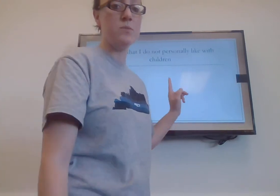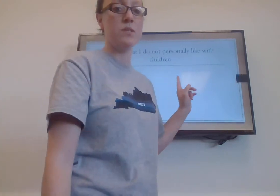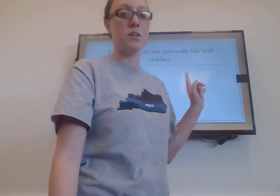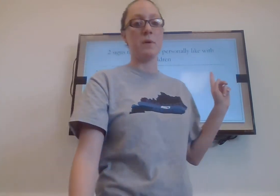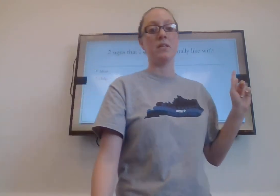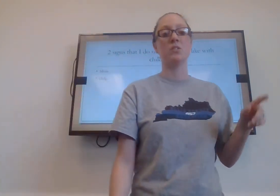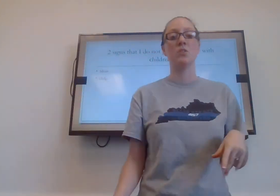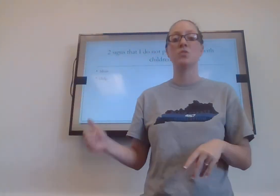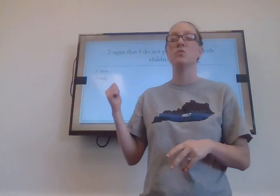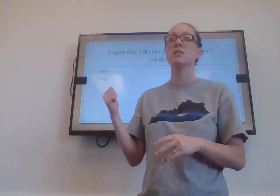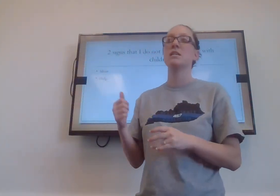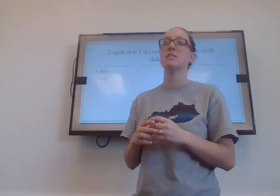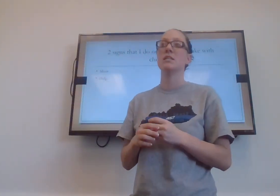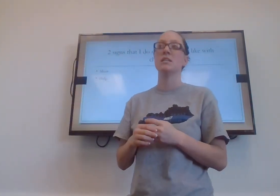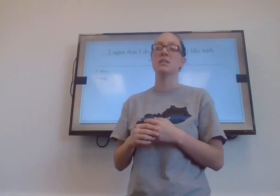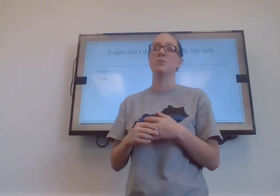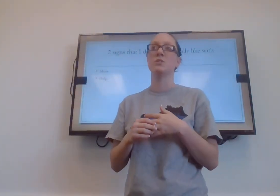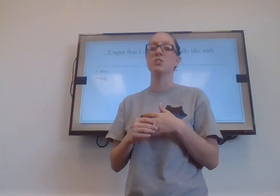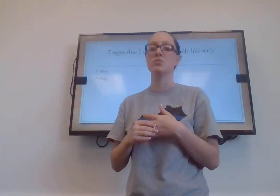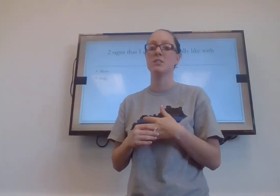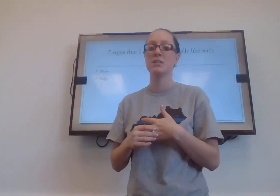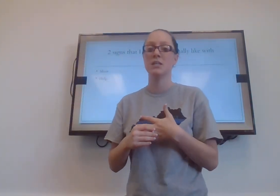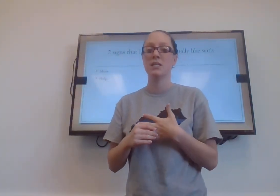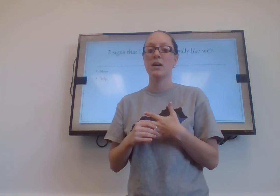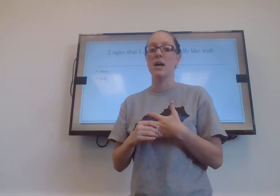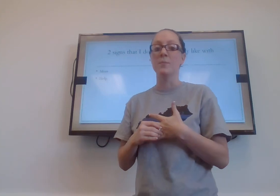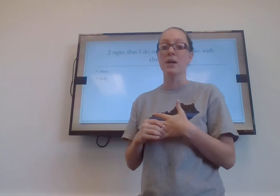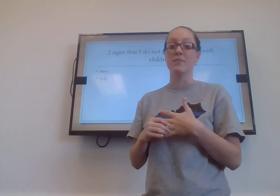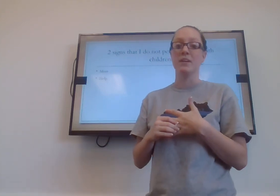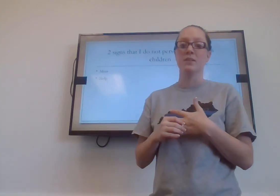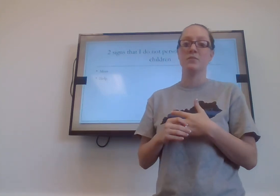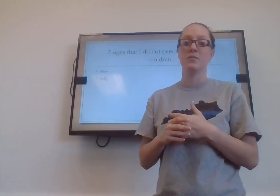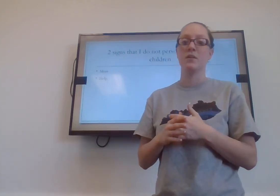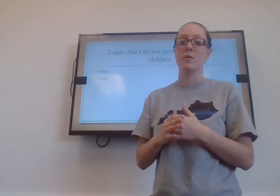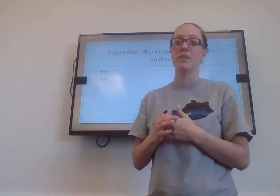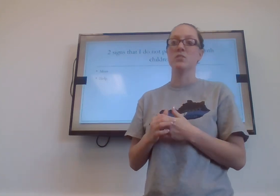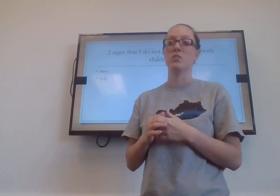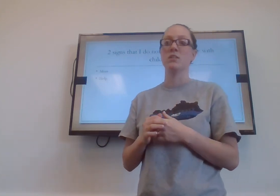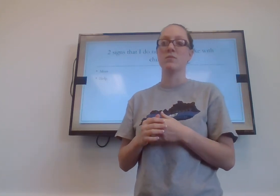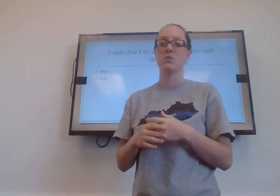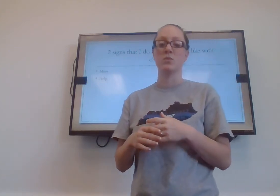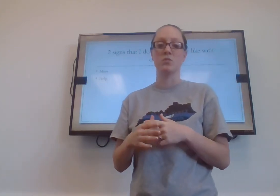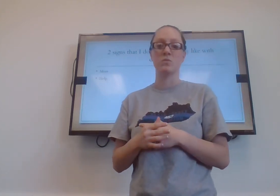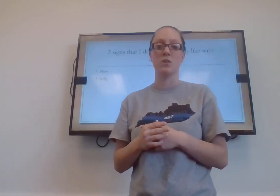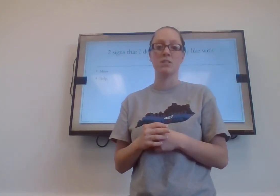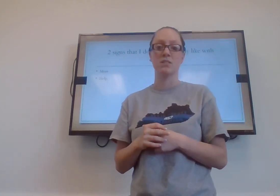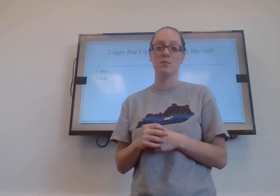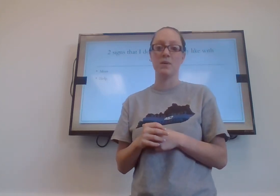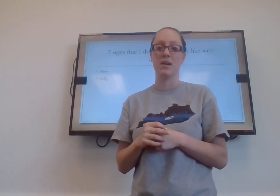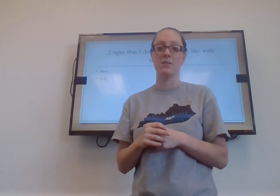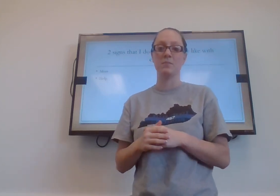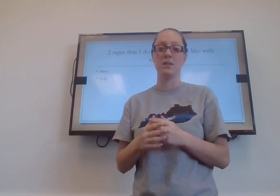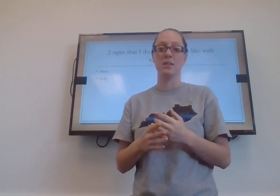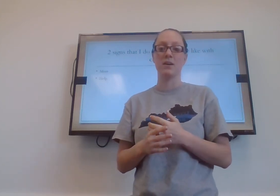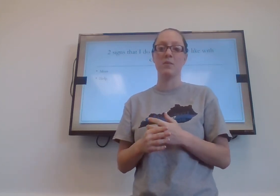want to talk about this. So there's two signs that with children I'm not a fan of, but that's only because I've worked with children with autism and been in that